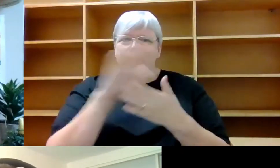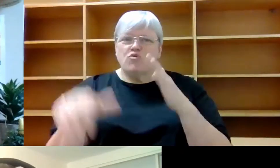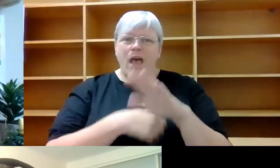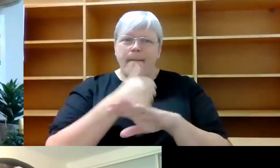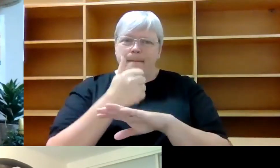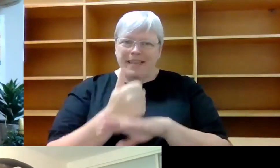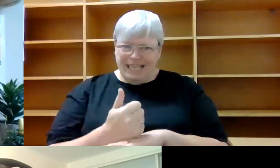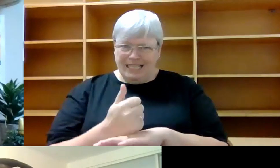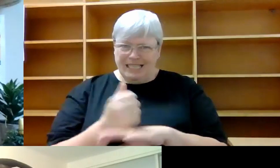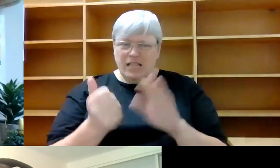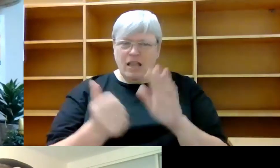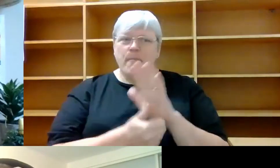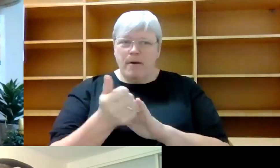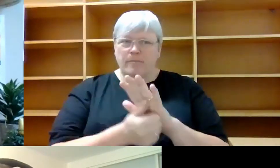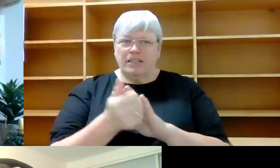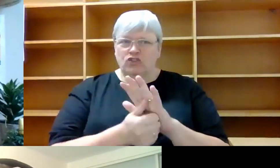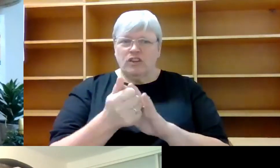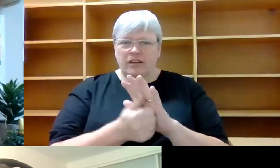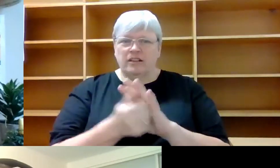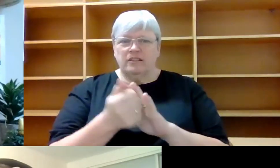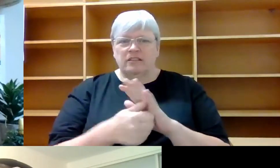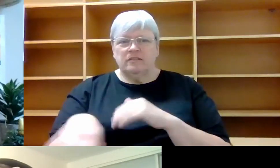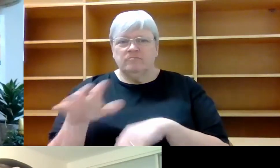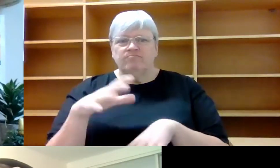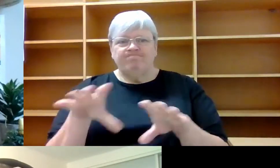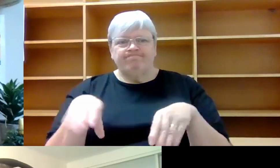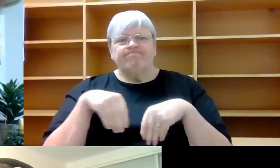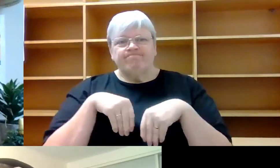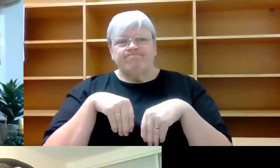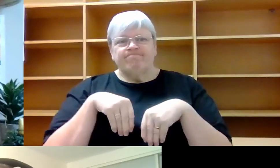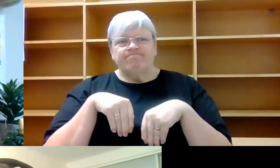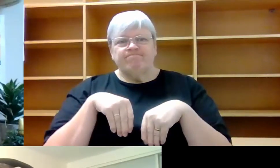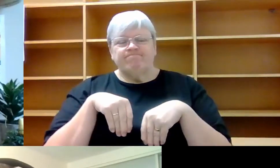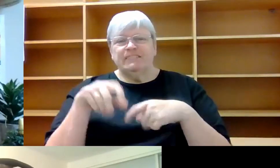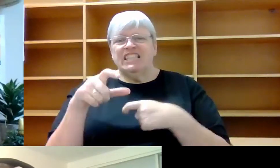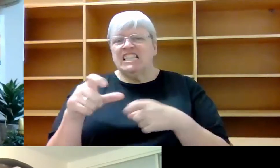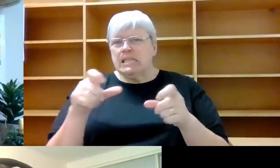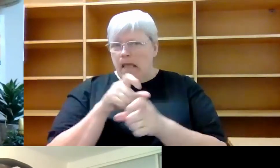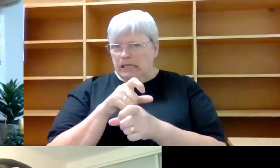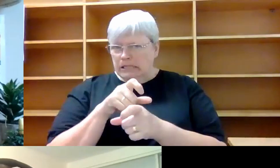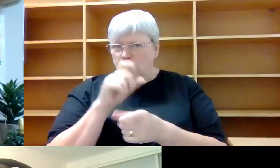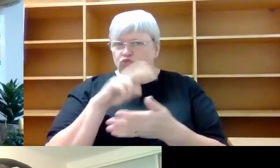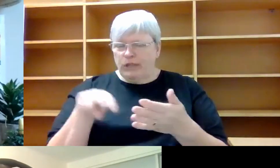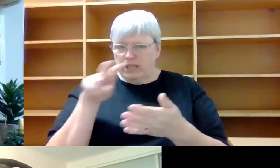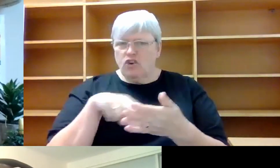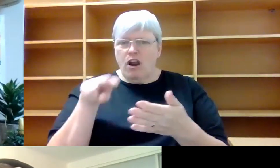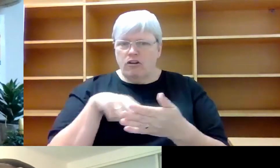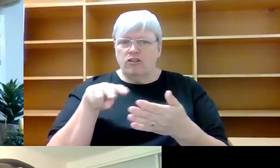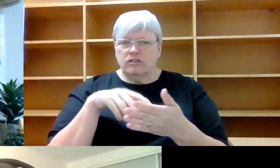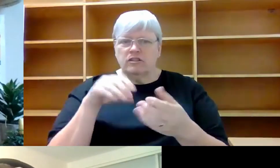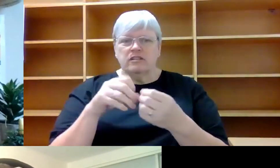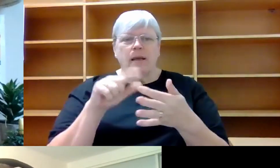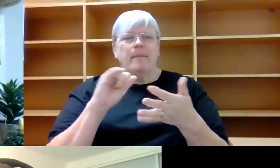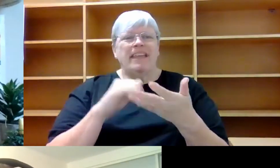published books for reluctant readers and like dyslexic readers. And the focus is, I know there's